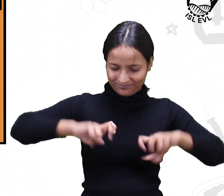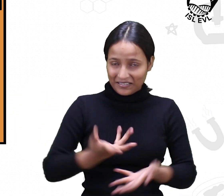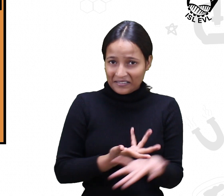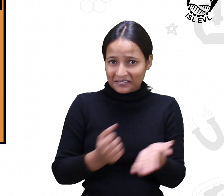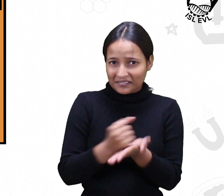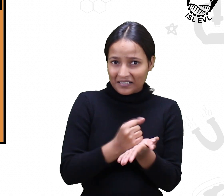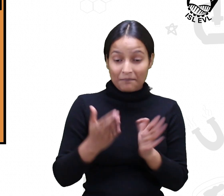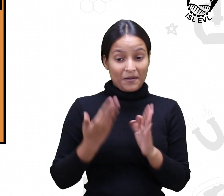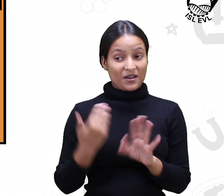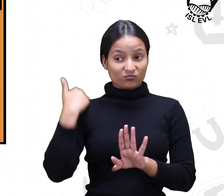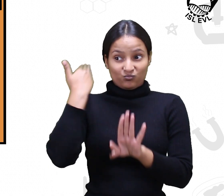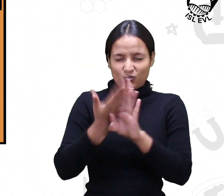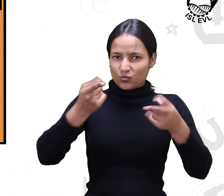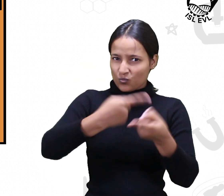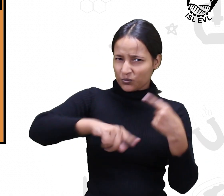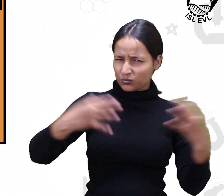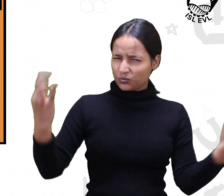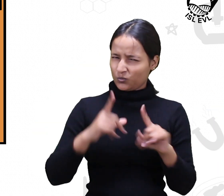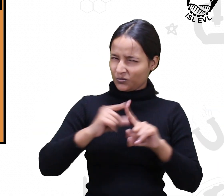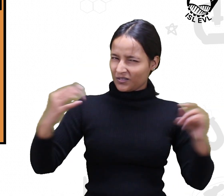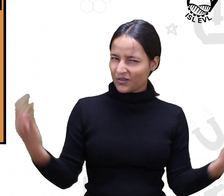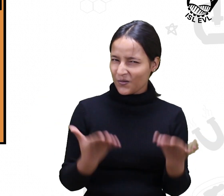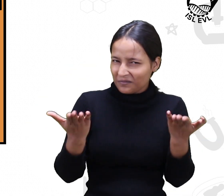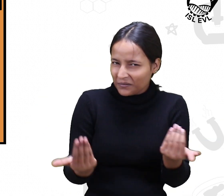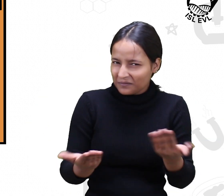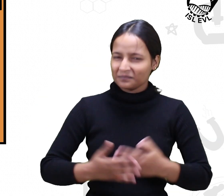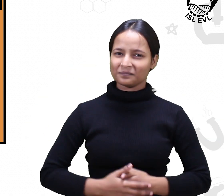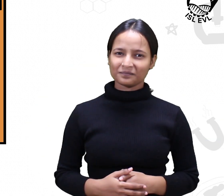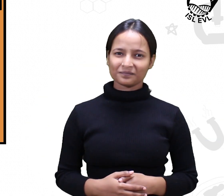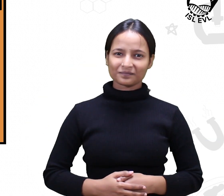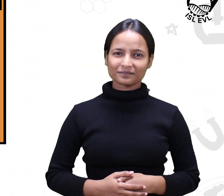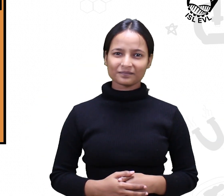out something more about them that we never knew before.